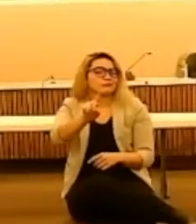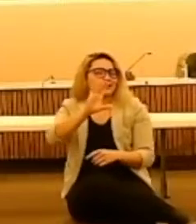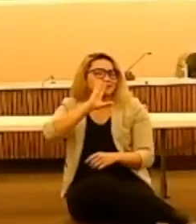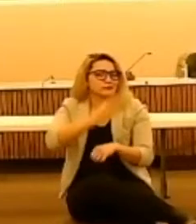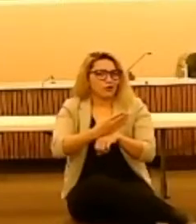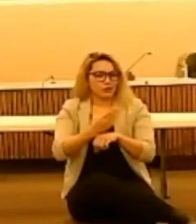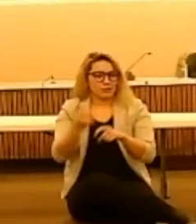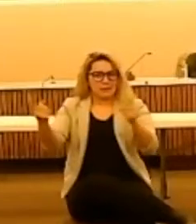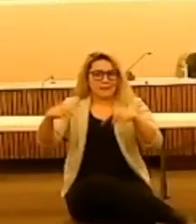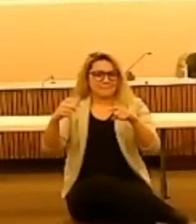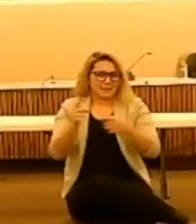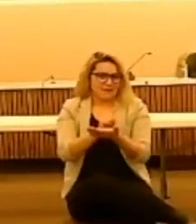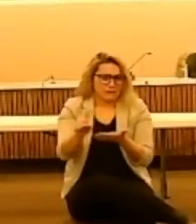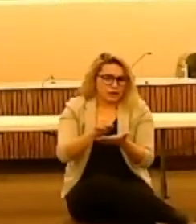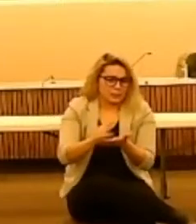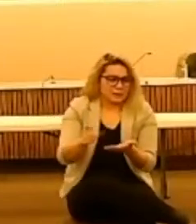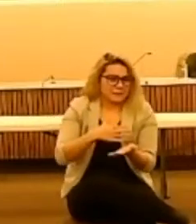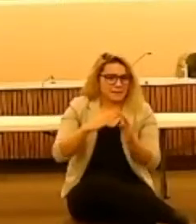that tree. So